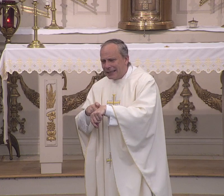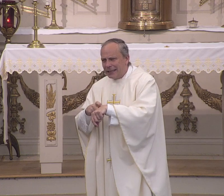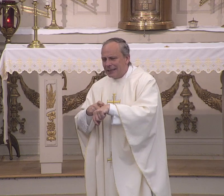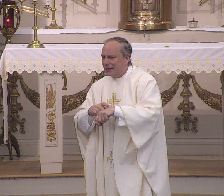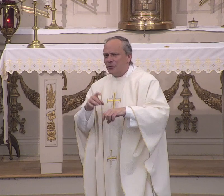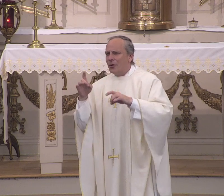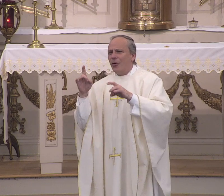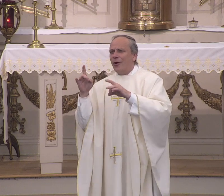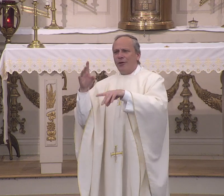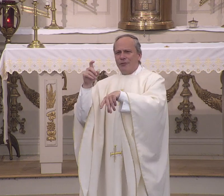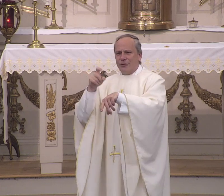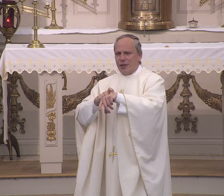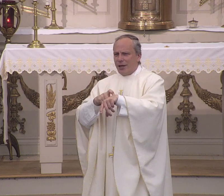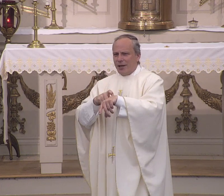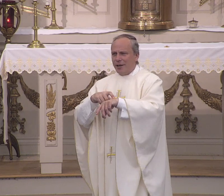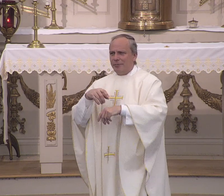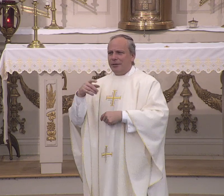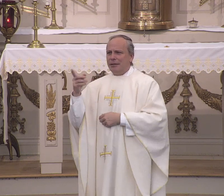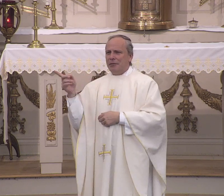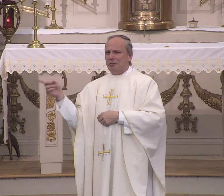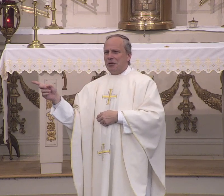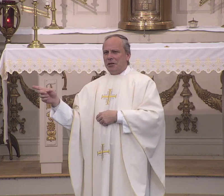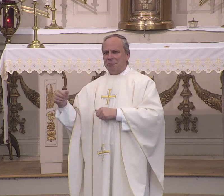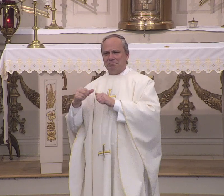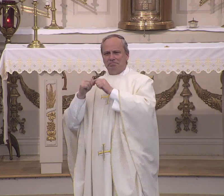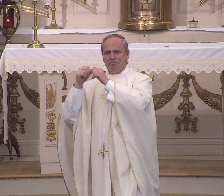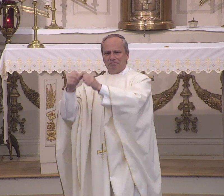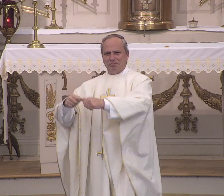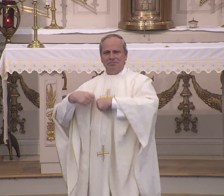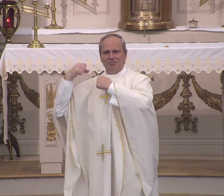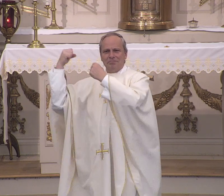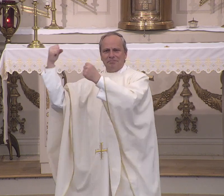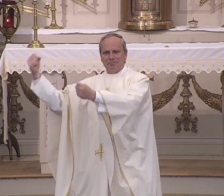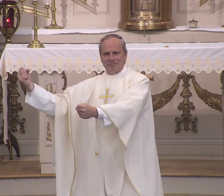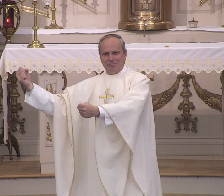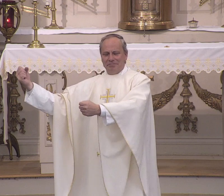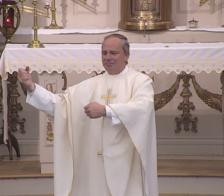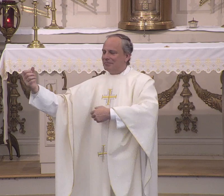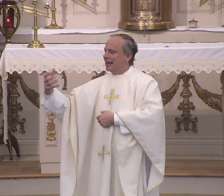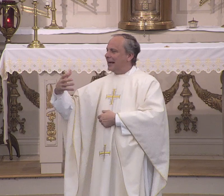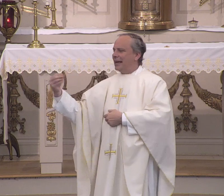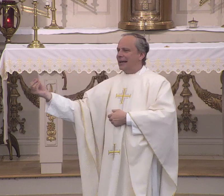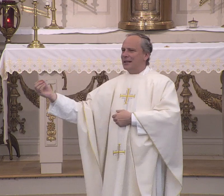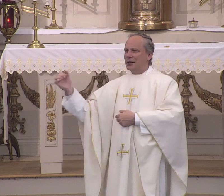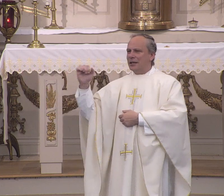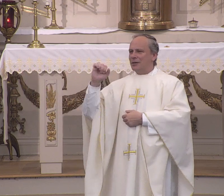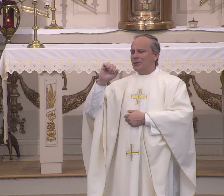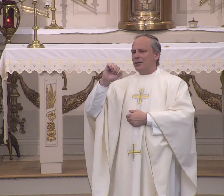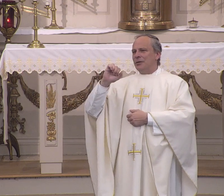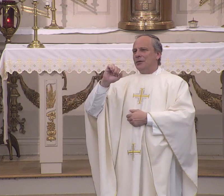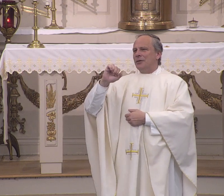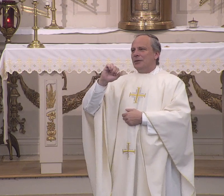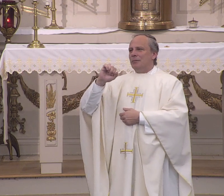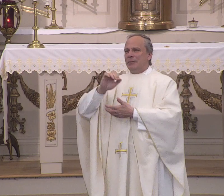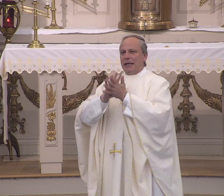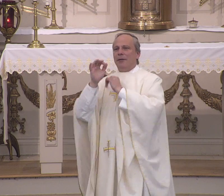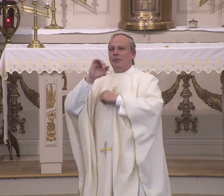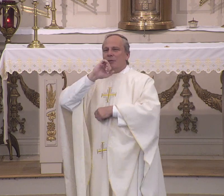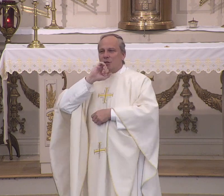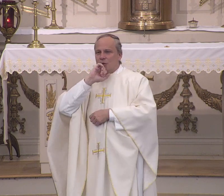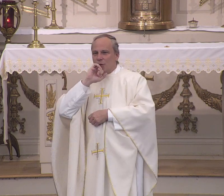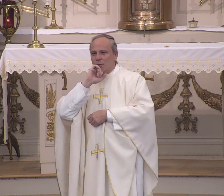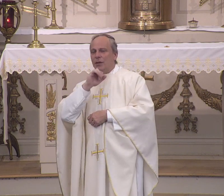kill him many times. He had an awful time, but he kept going and he was strong.